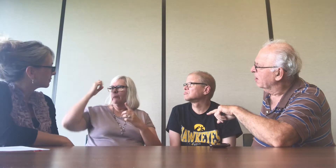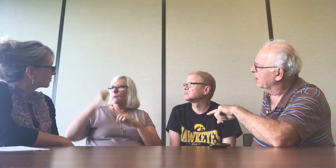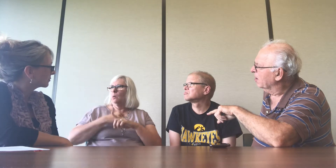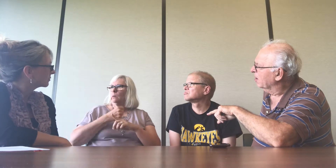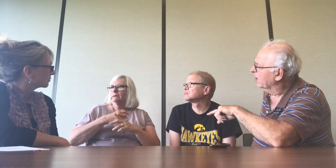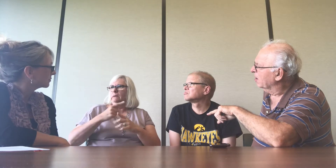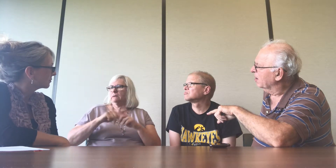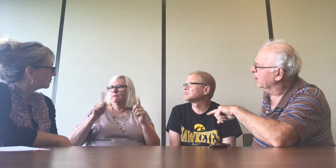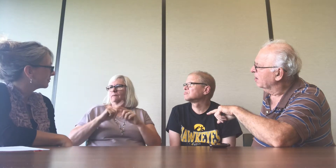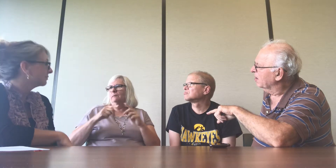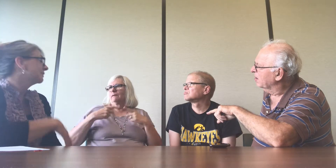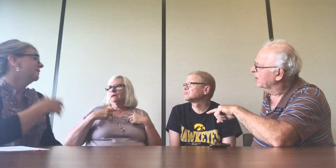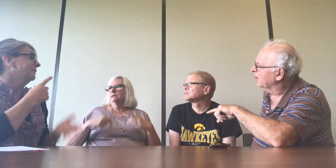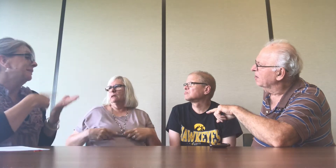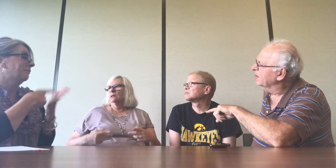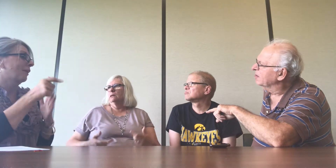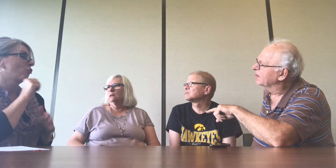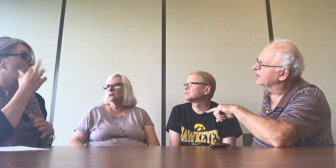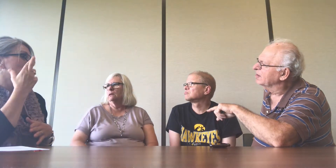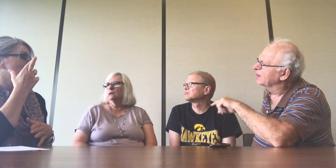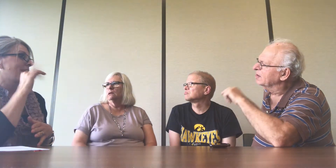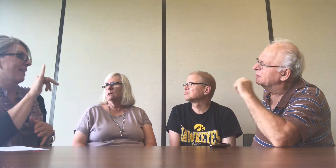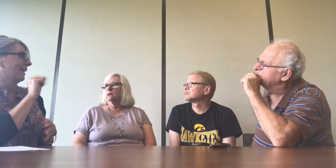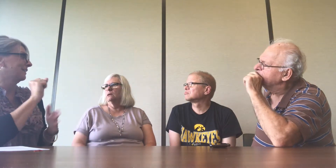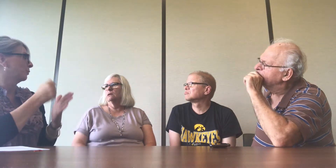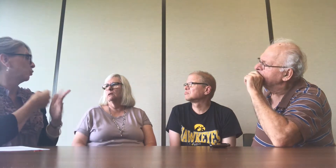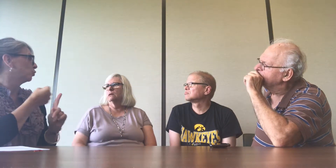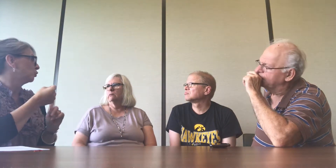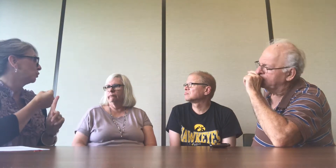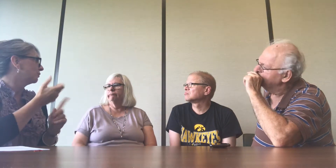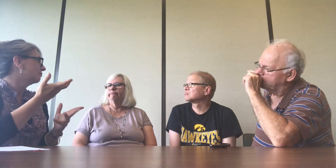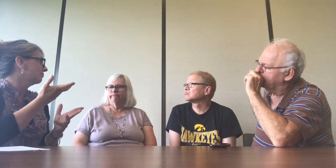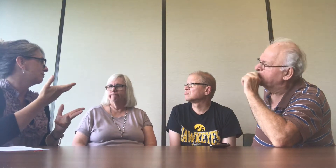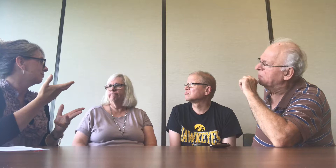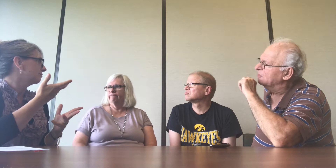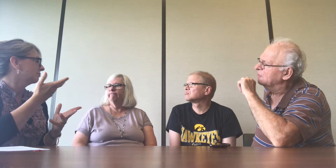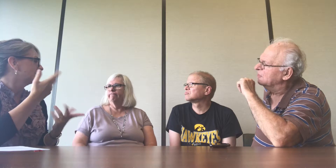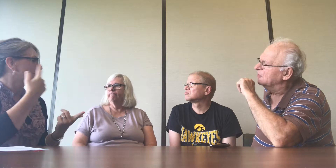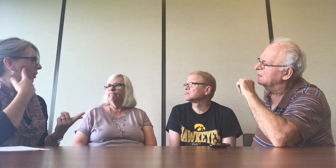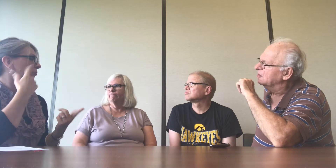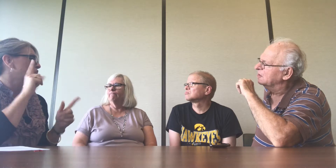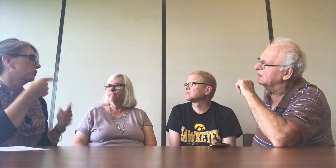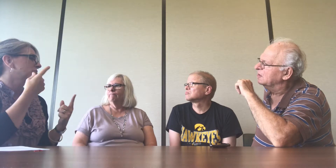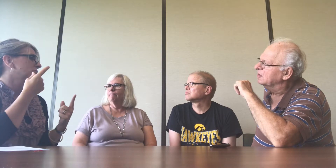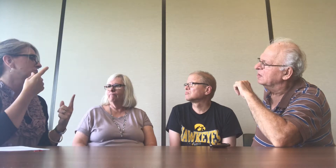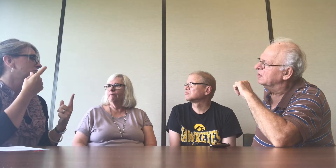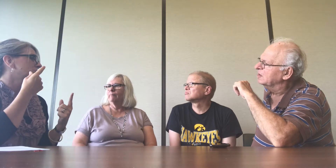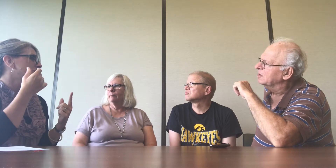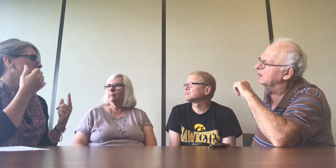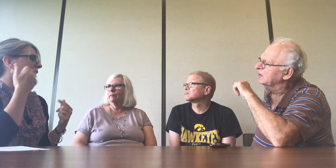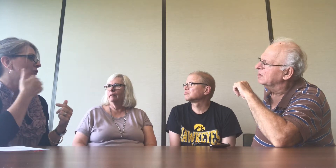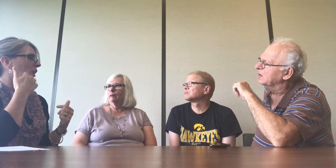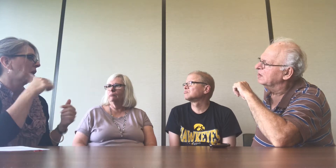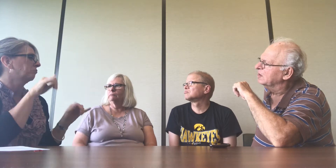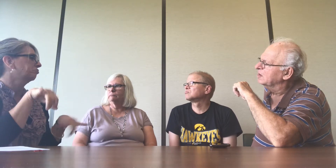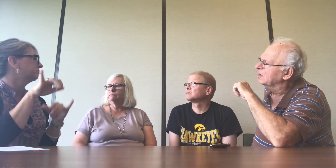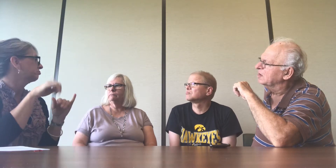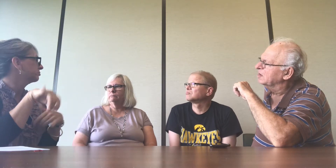but it's not physical, it's emotional and mental abuse. Jennifer, yes, often people don't realize that